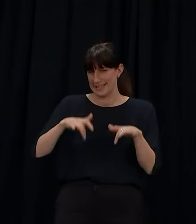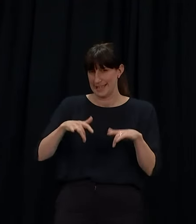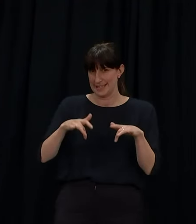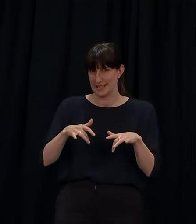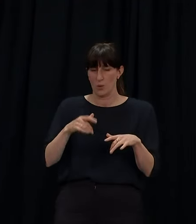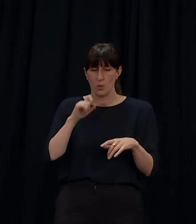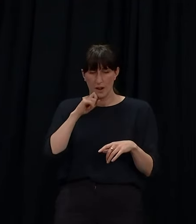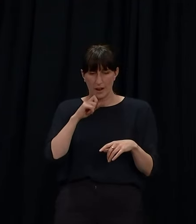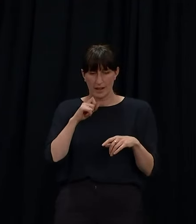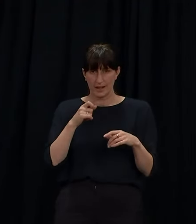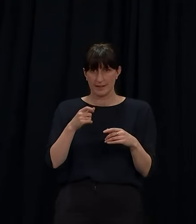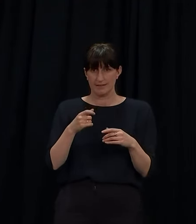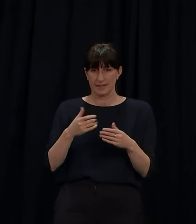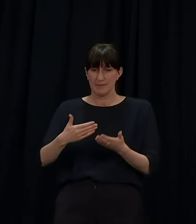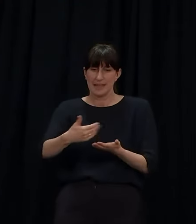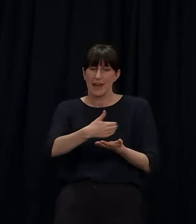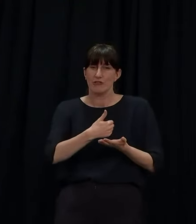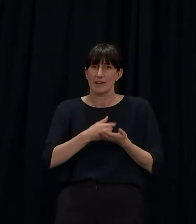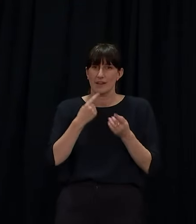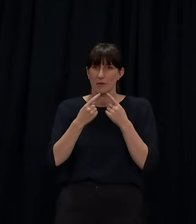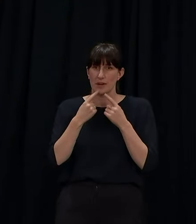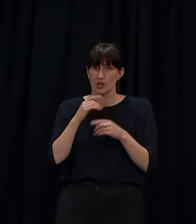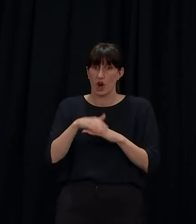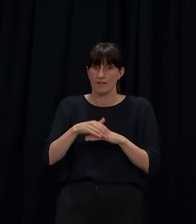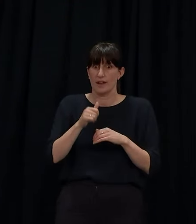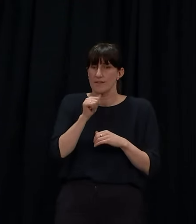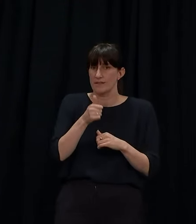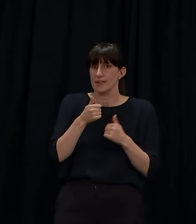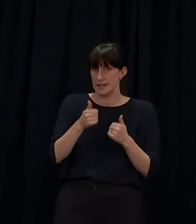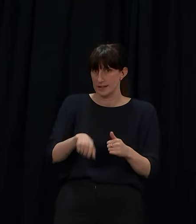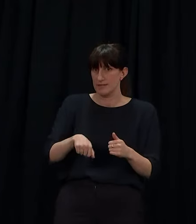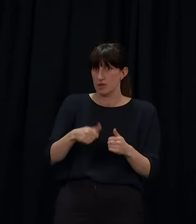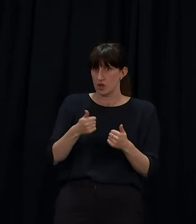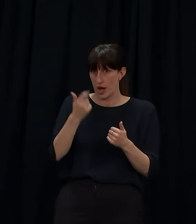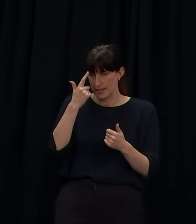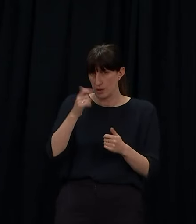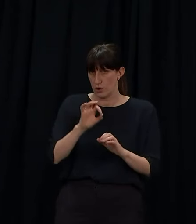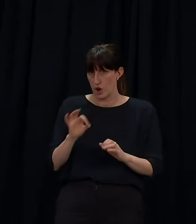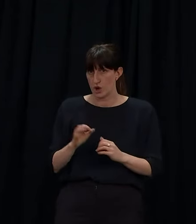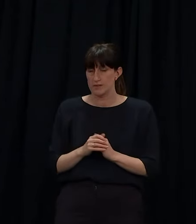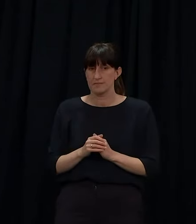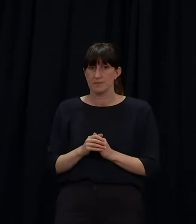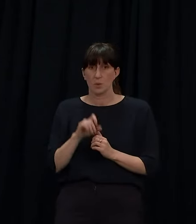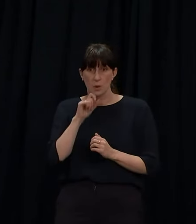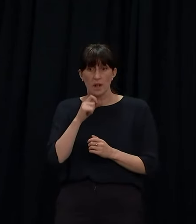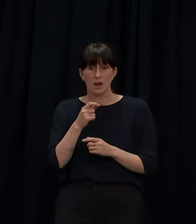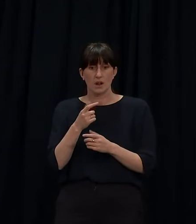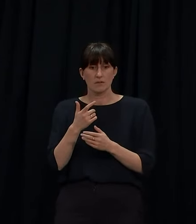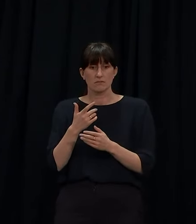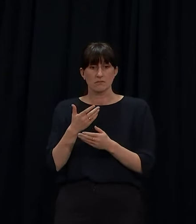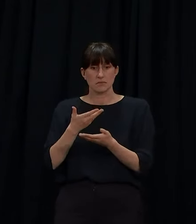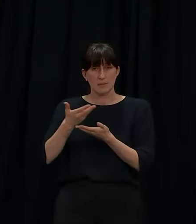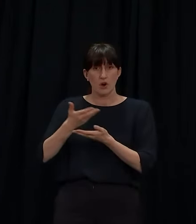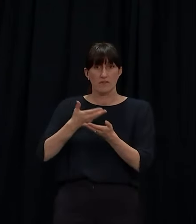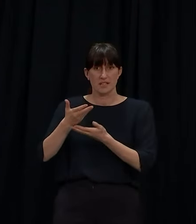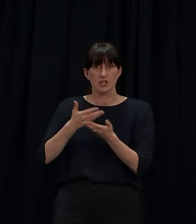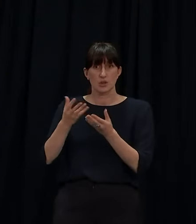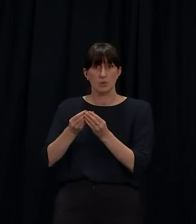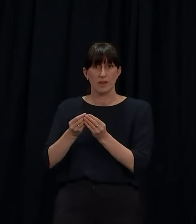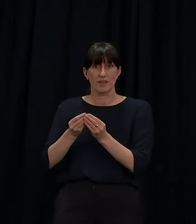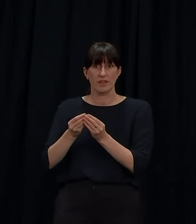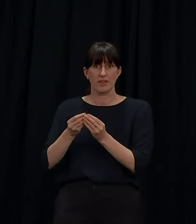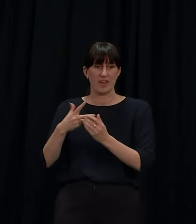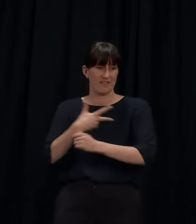information, and we keep up our conversations with the drug companies regardless, because actually we'll have an ongoing